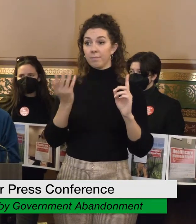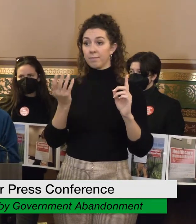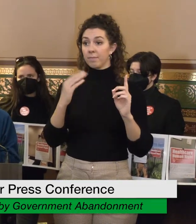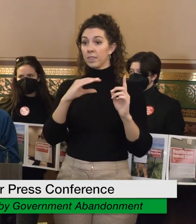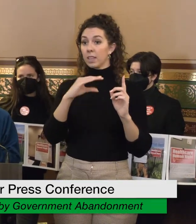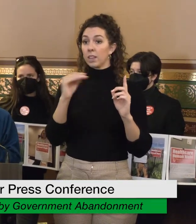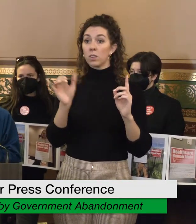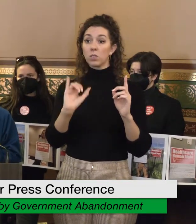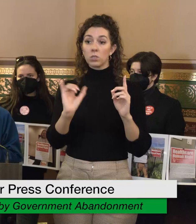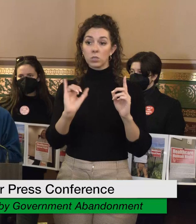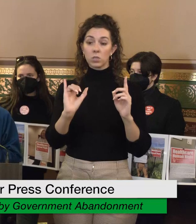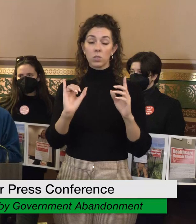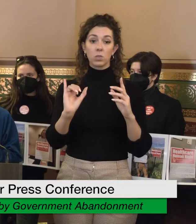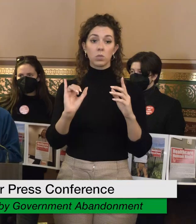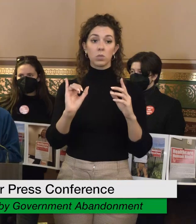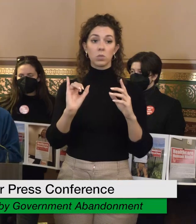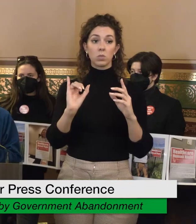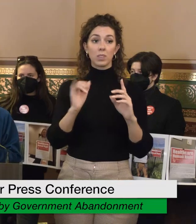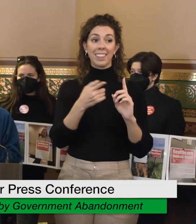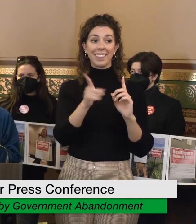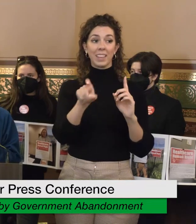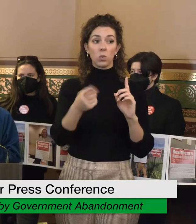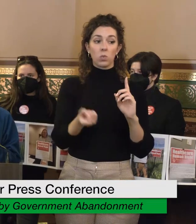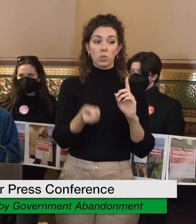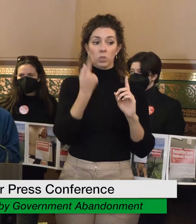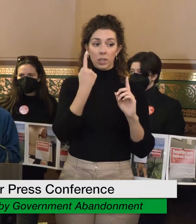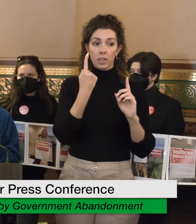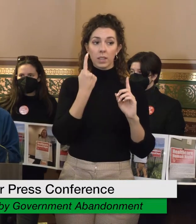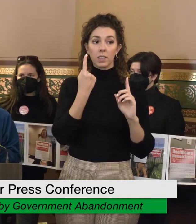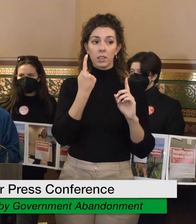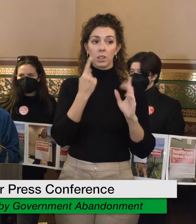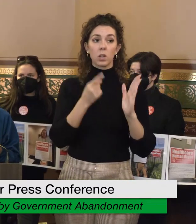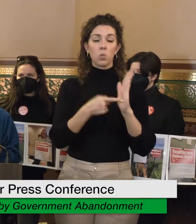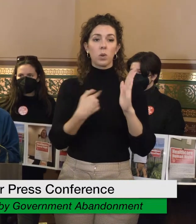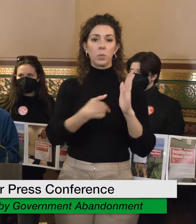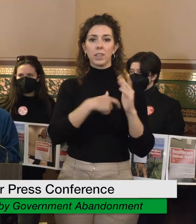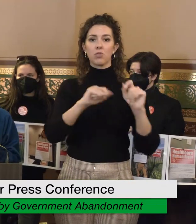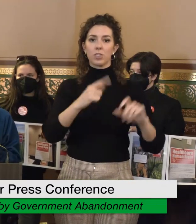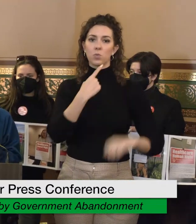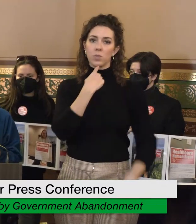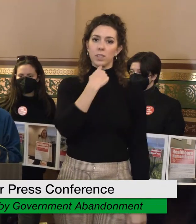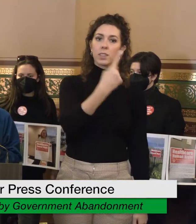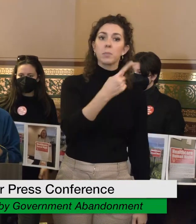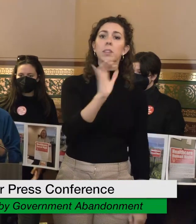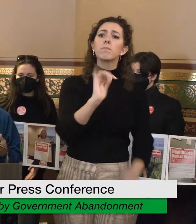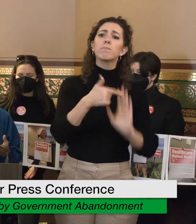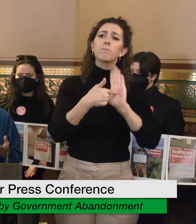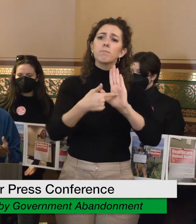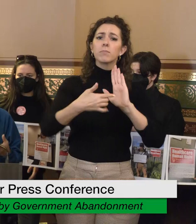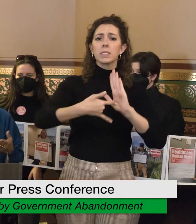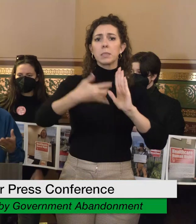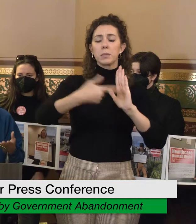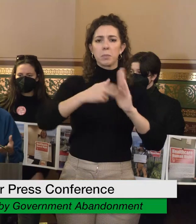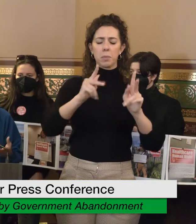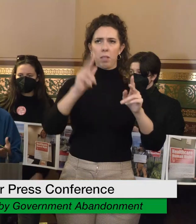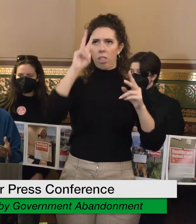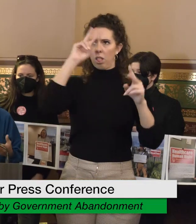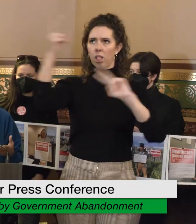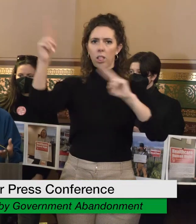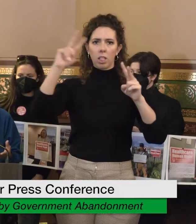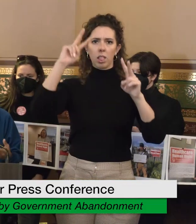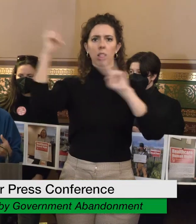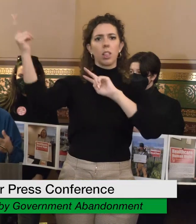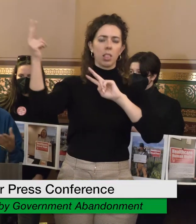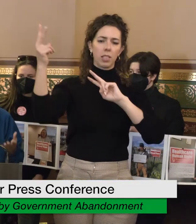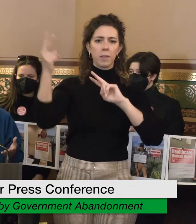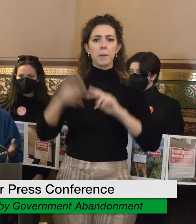also about understanding what we try to tell them. Like sometimes misunderstanding happen to